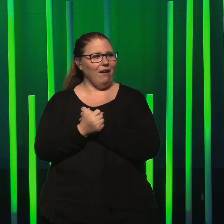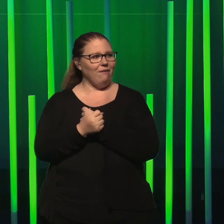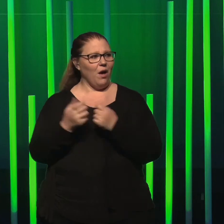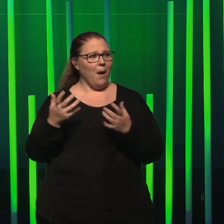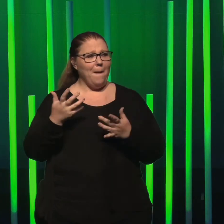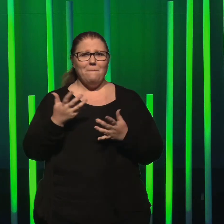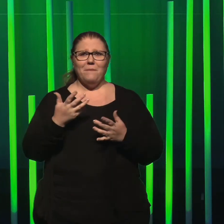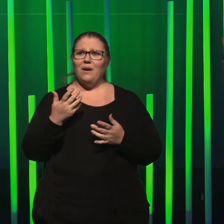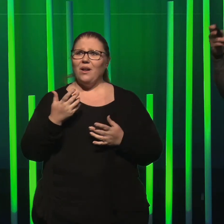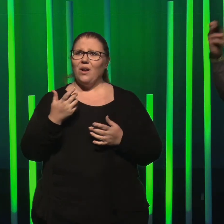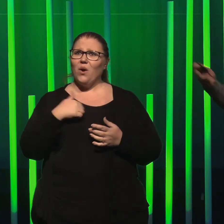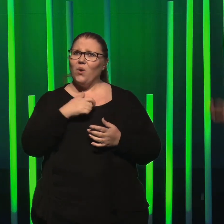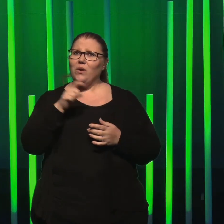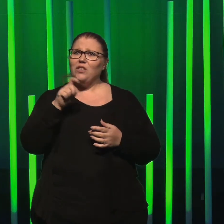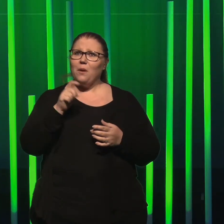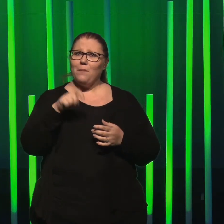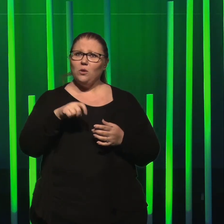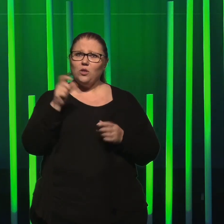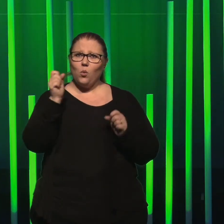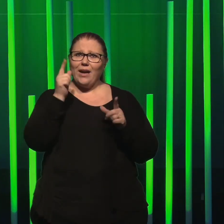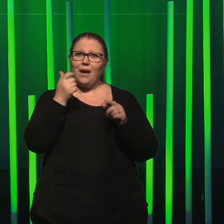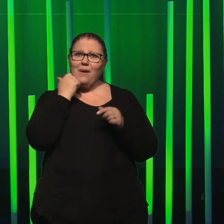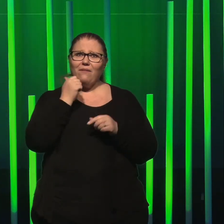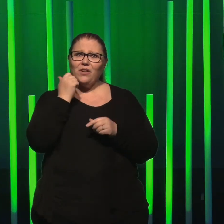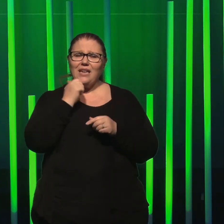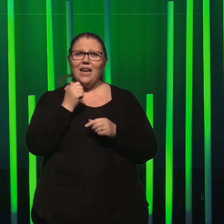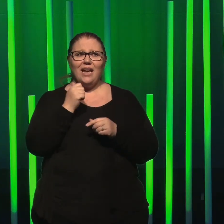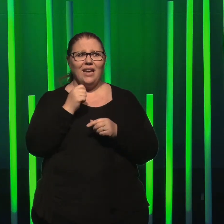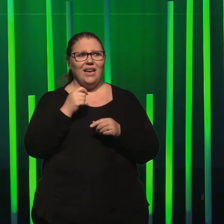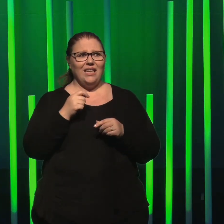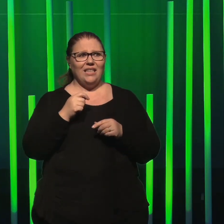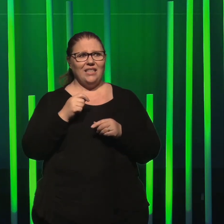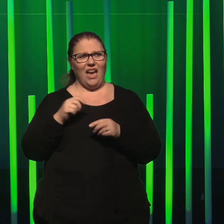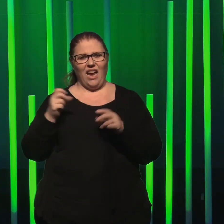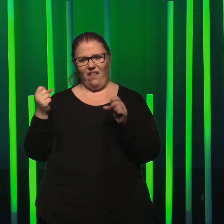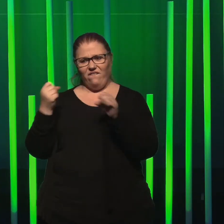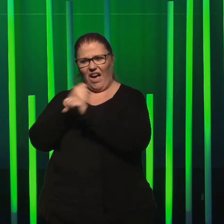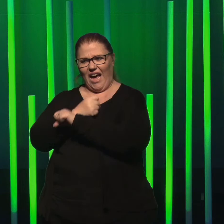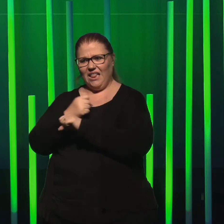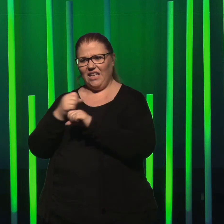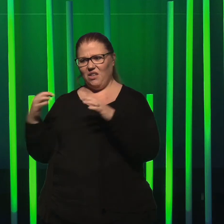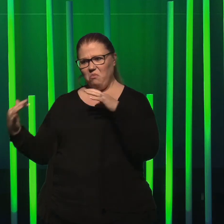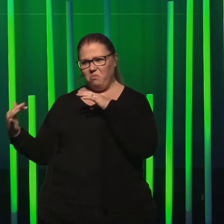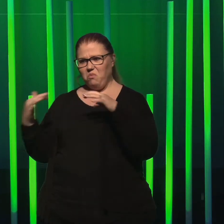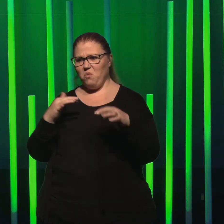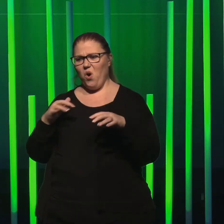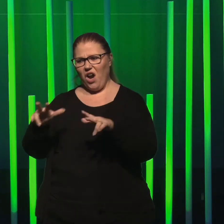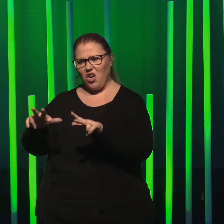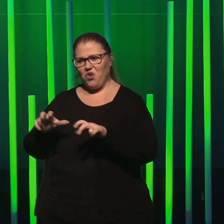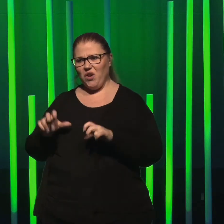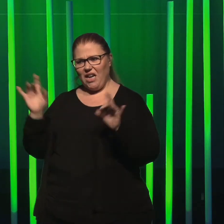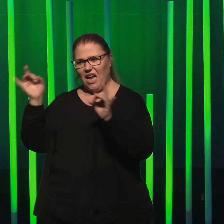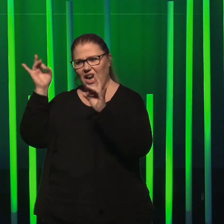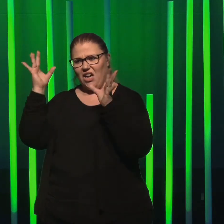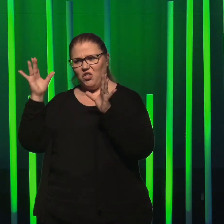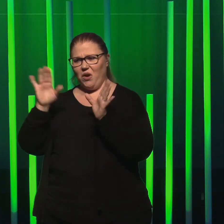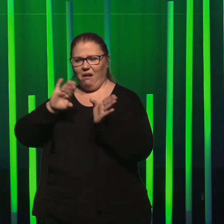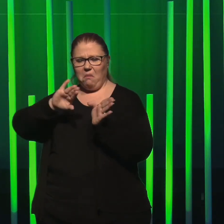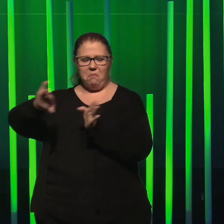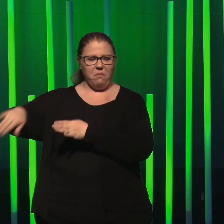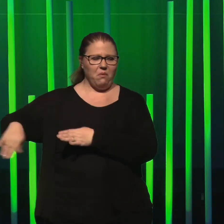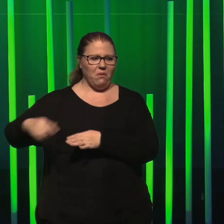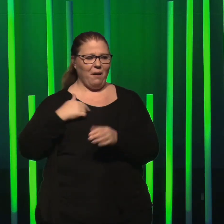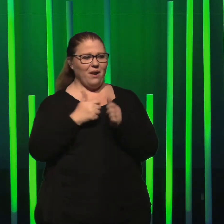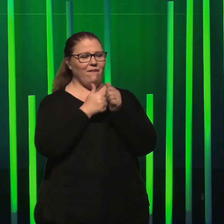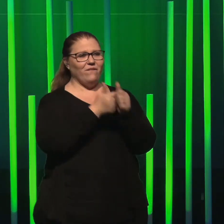up every morning and say, this broad and easy path of violence and greed and hatred, I'm turning away from it and I'm going to follow the narrow path of grace and mercy